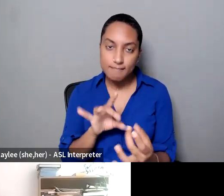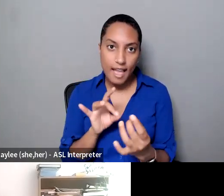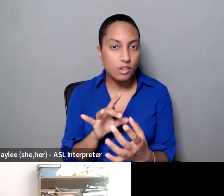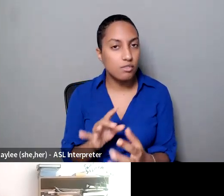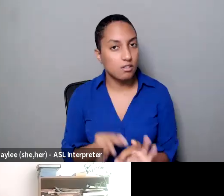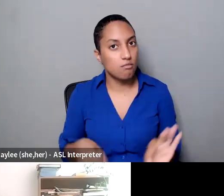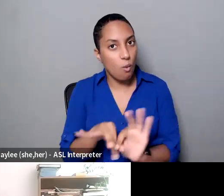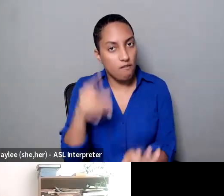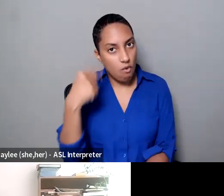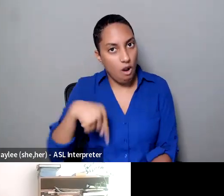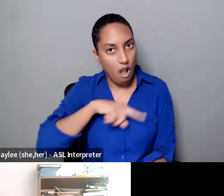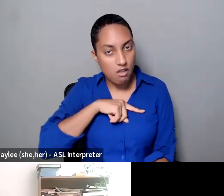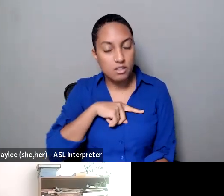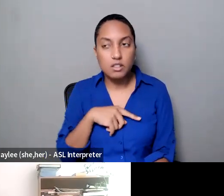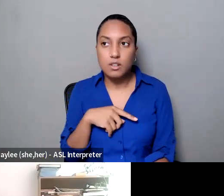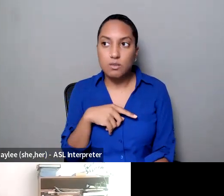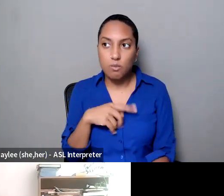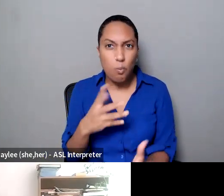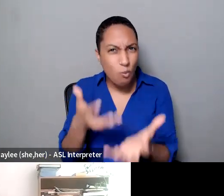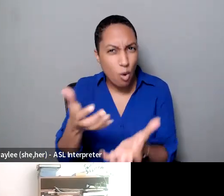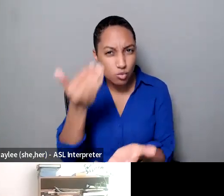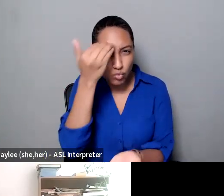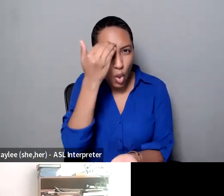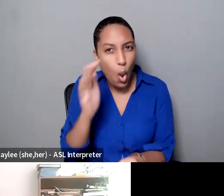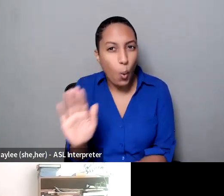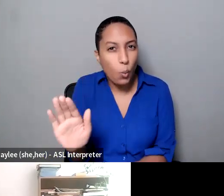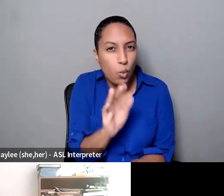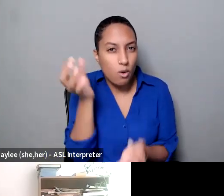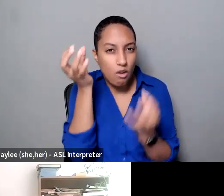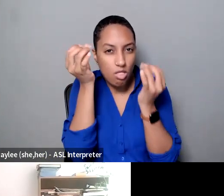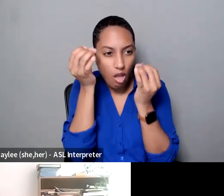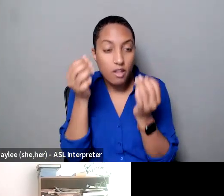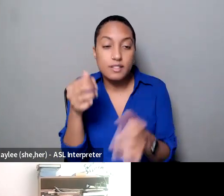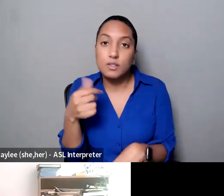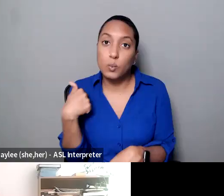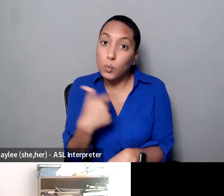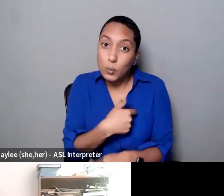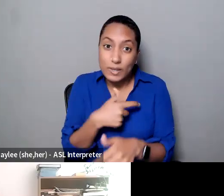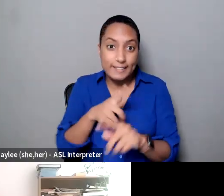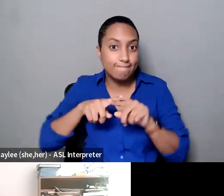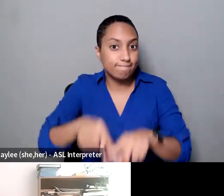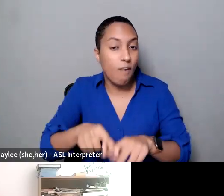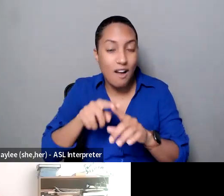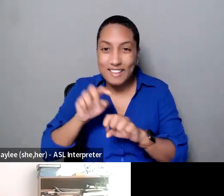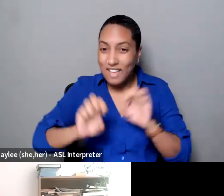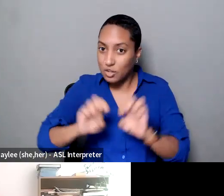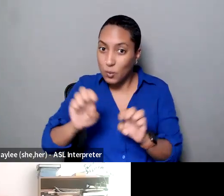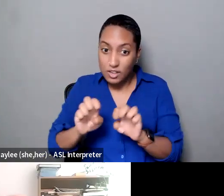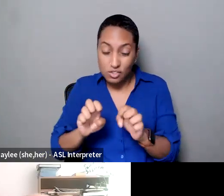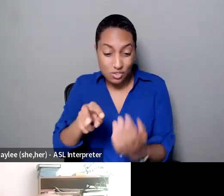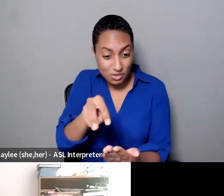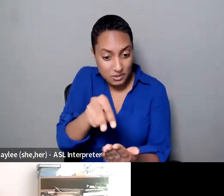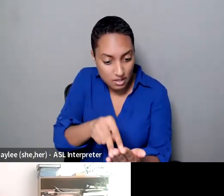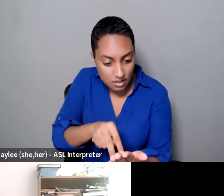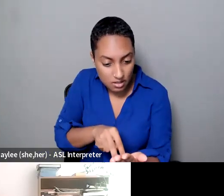know what you think. We use it to improve our future